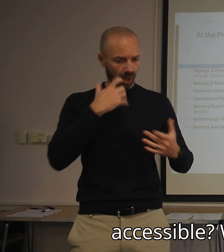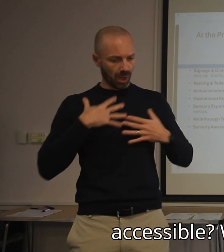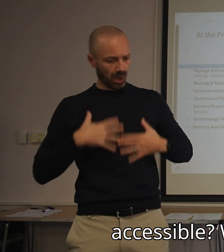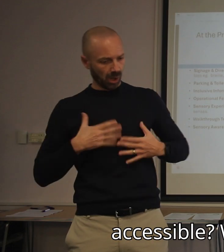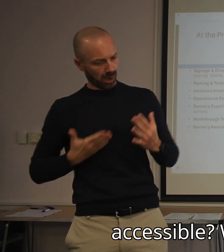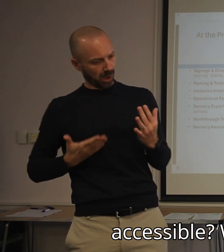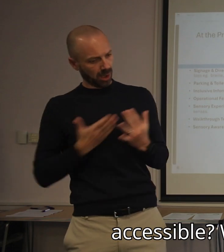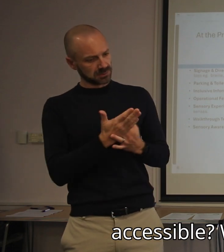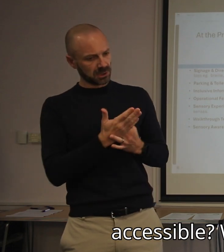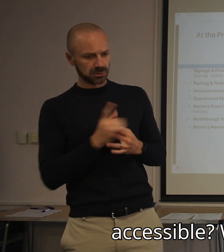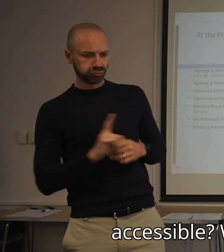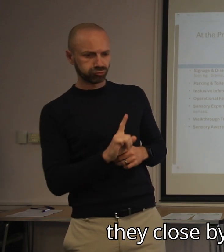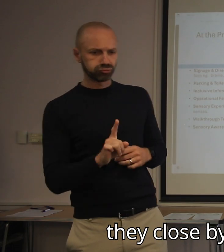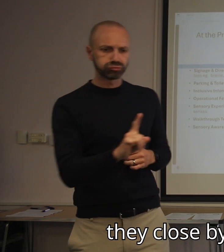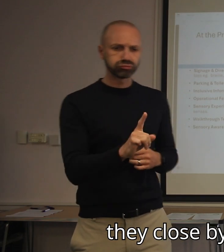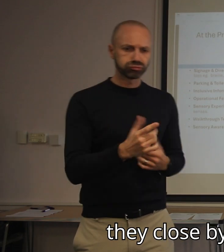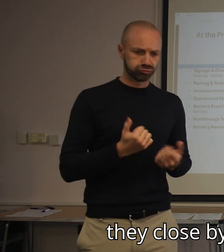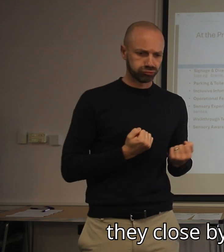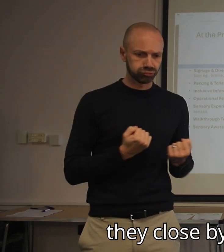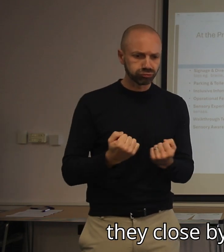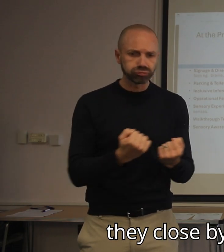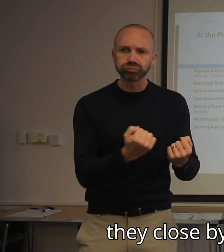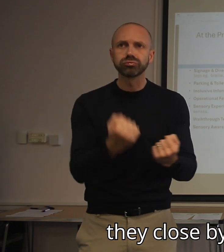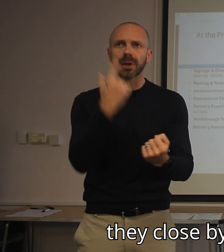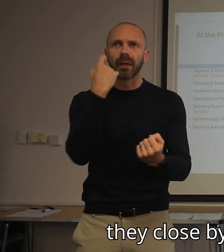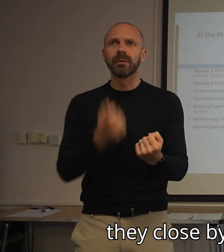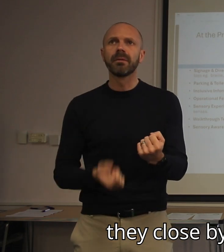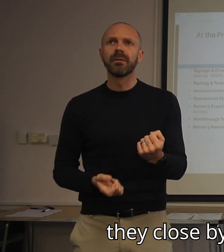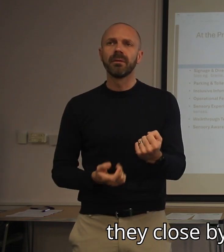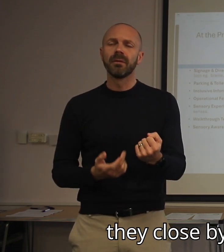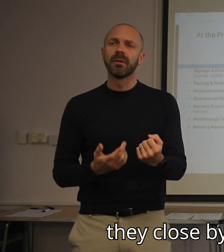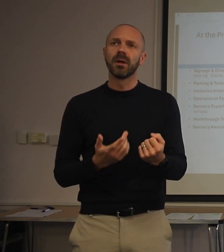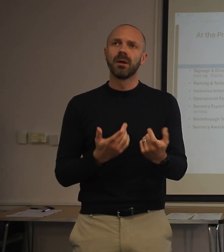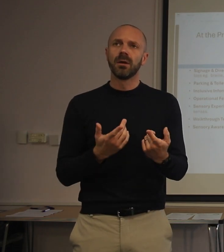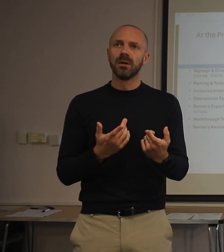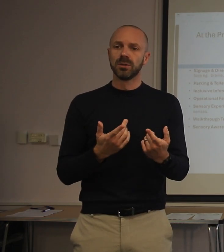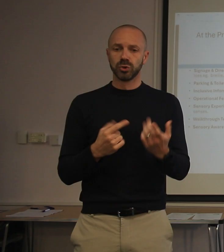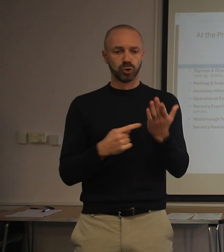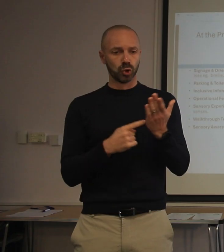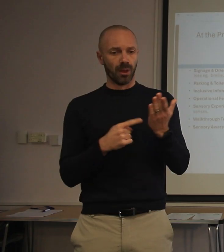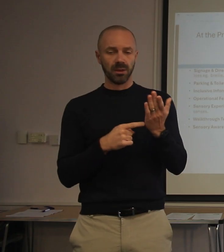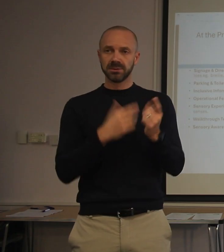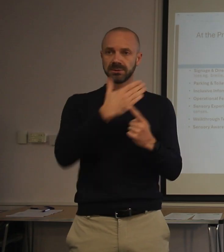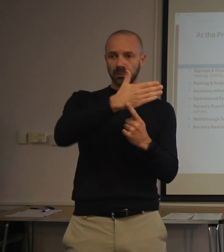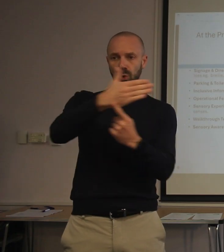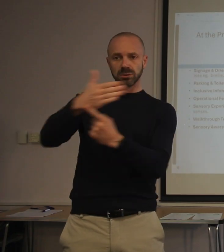accessible? What about the toilets? Are they close by? Are they well signposted?